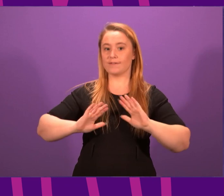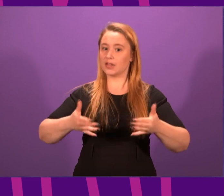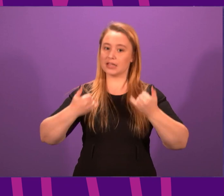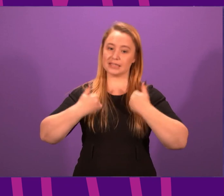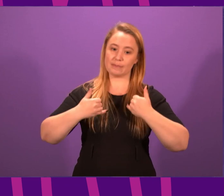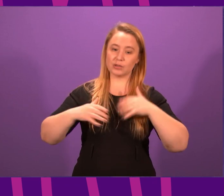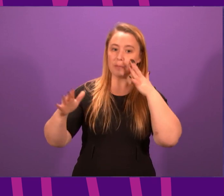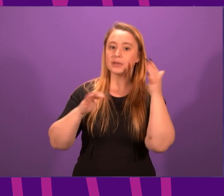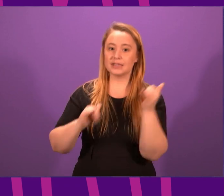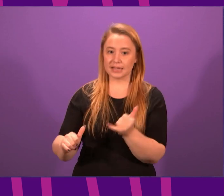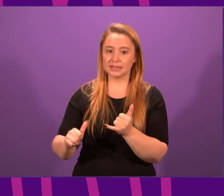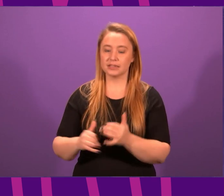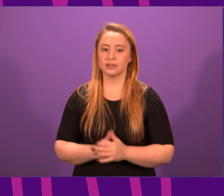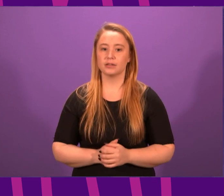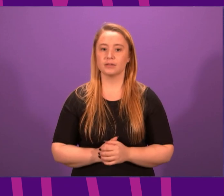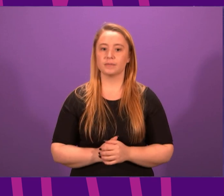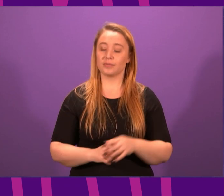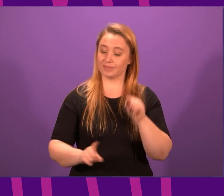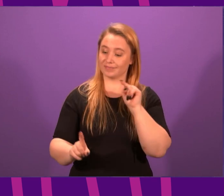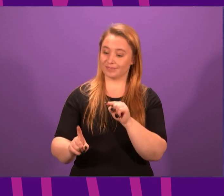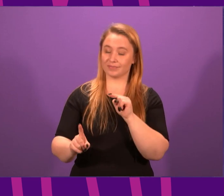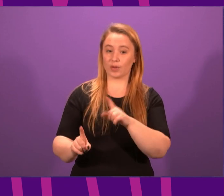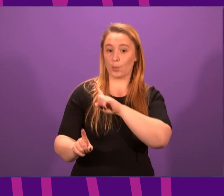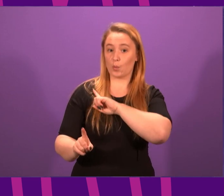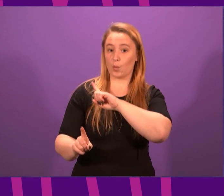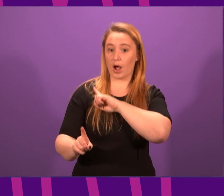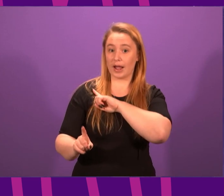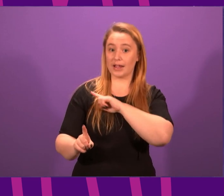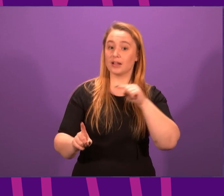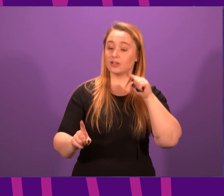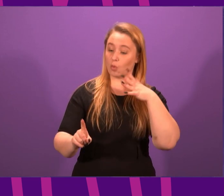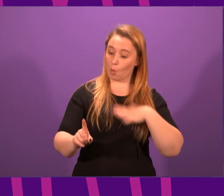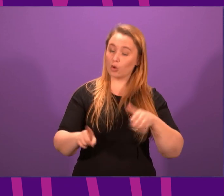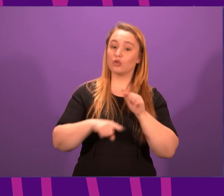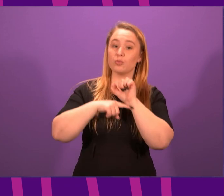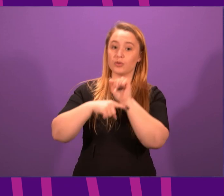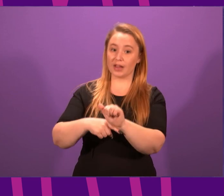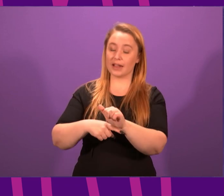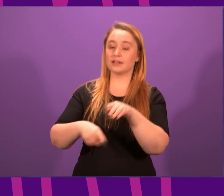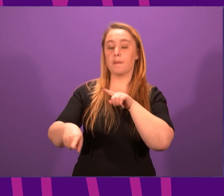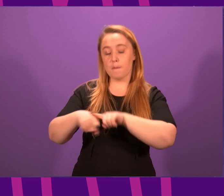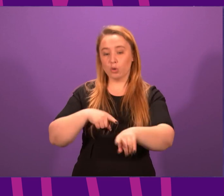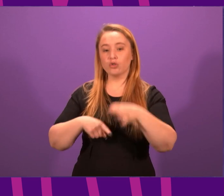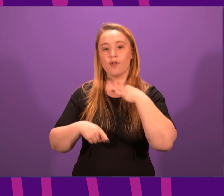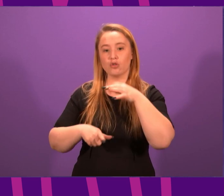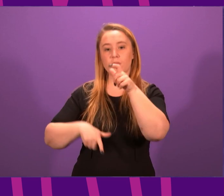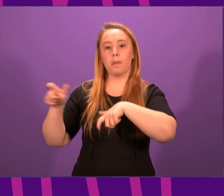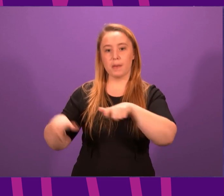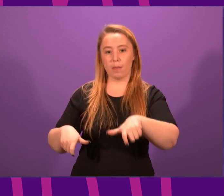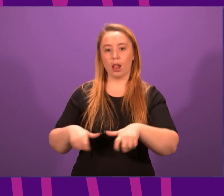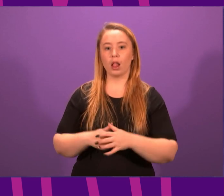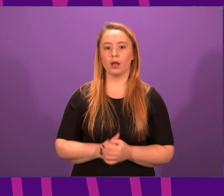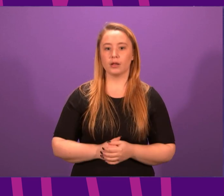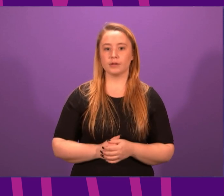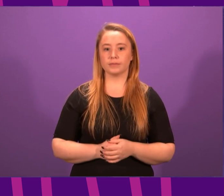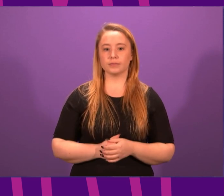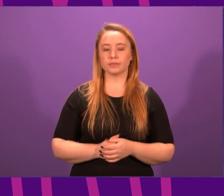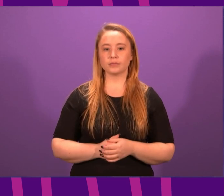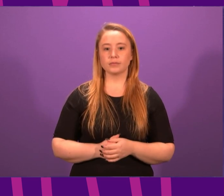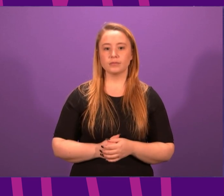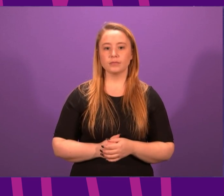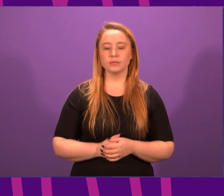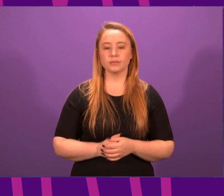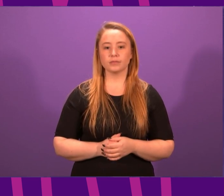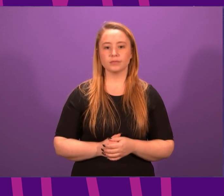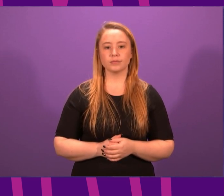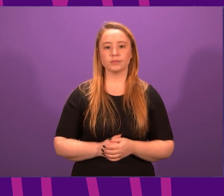asymptomatic regular testing, precisely because it is about protecting the most vulnerable. I also want